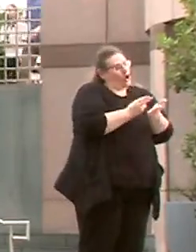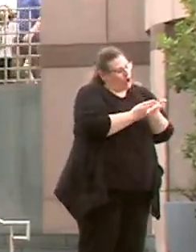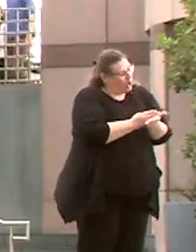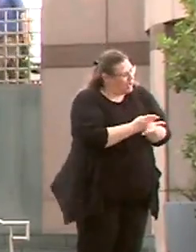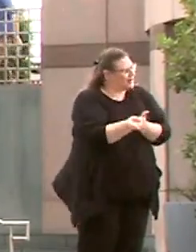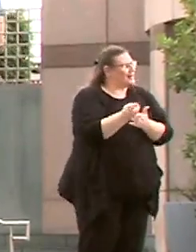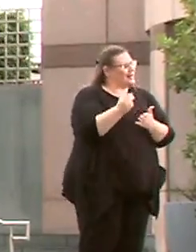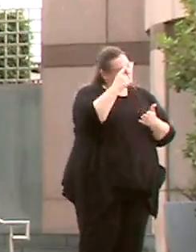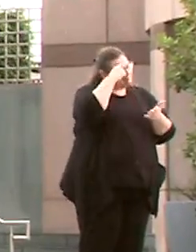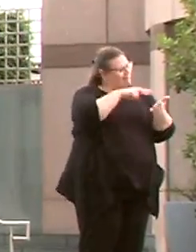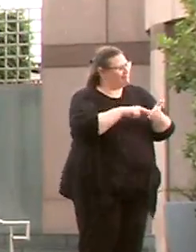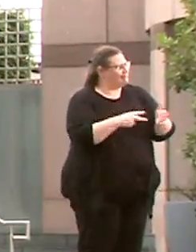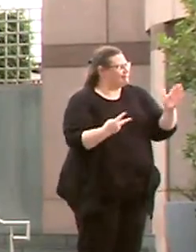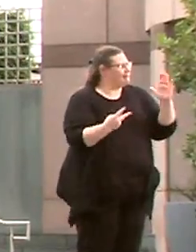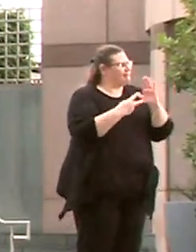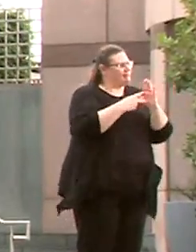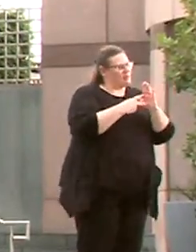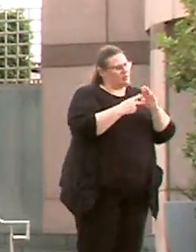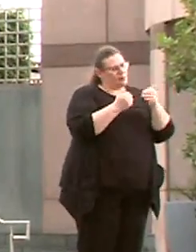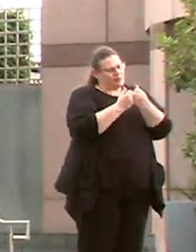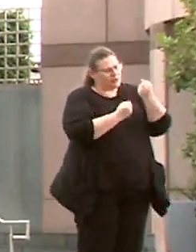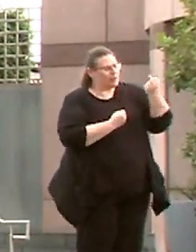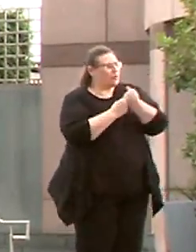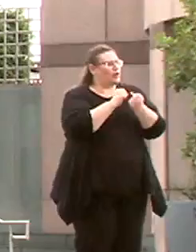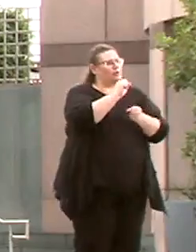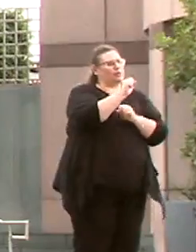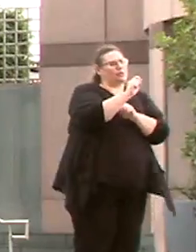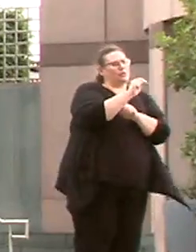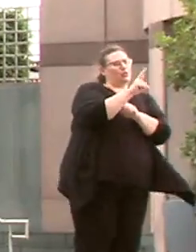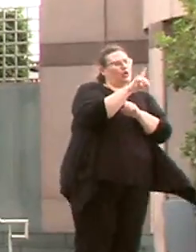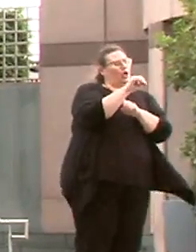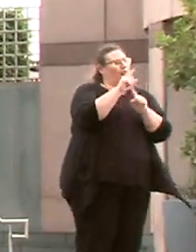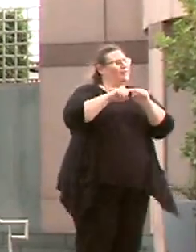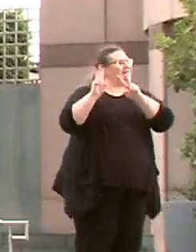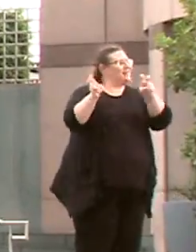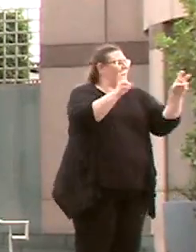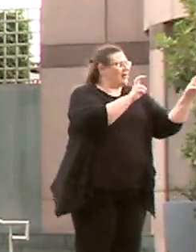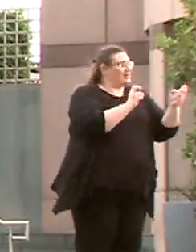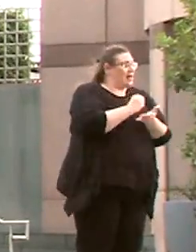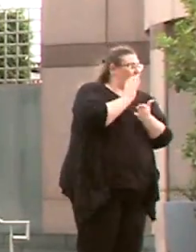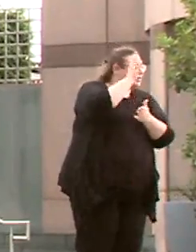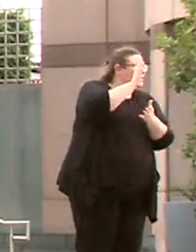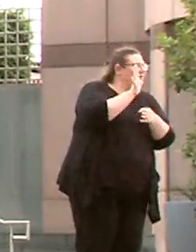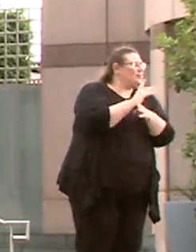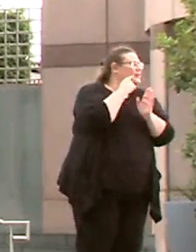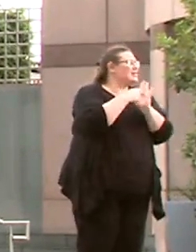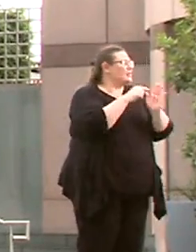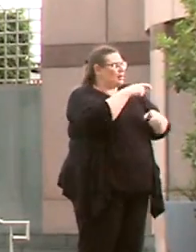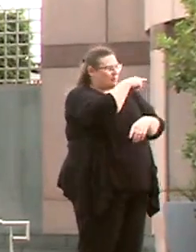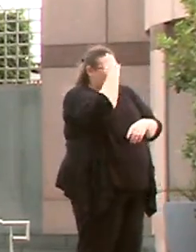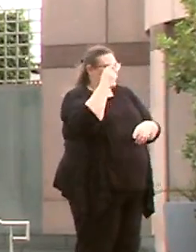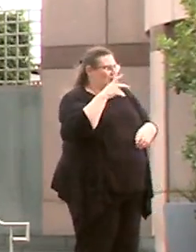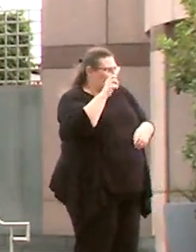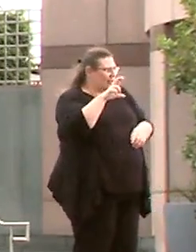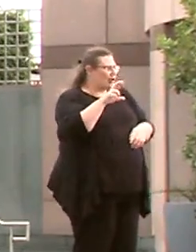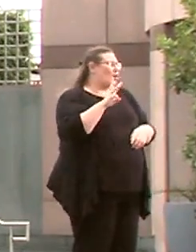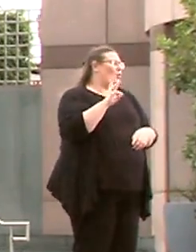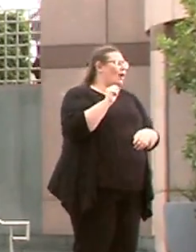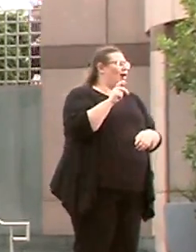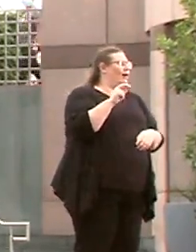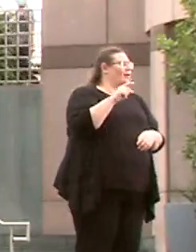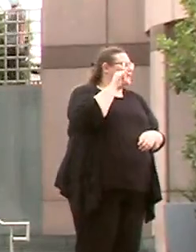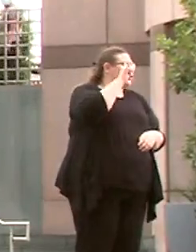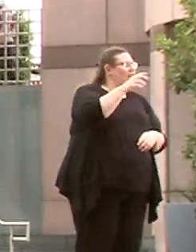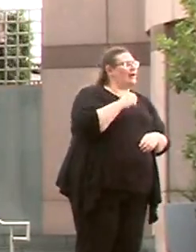authenticity, and intentionality throughout support for studio titles, helping upcoming films like Black Panther, Wakanda Forever, and The